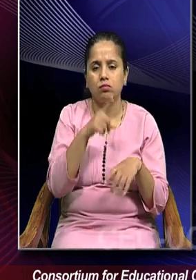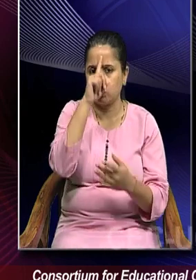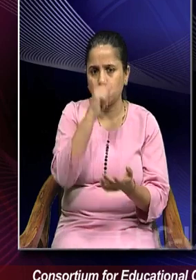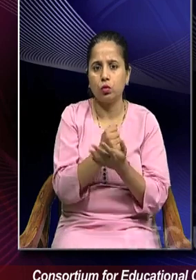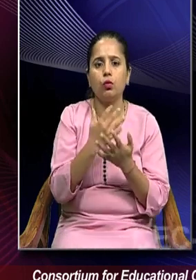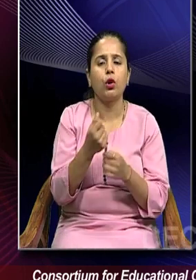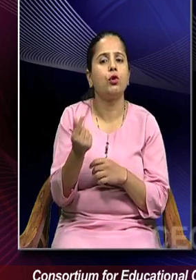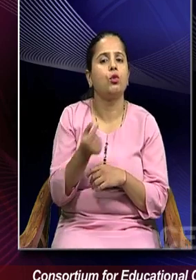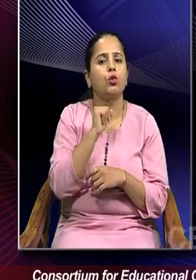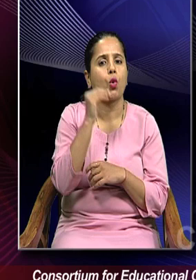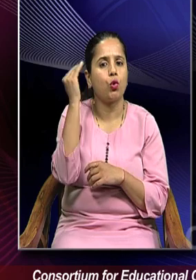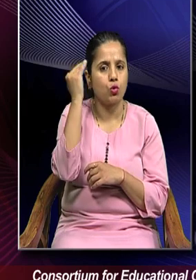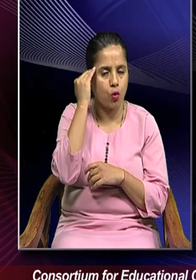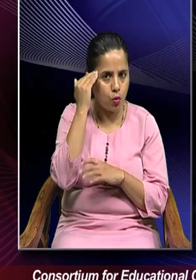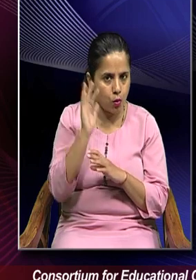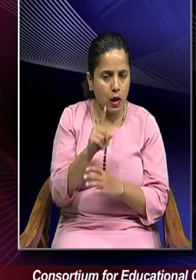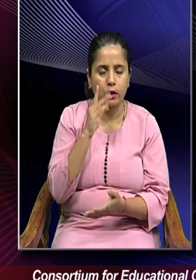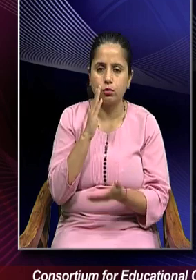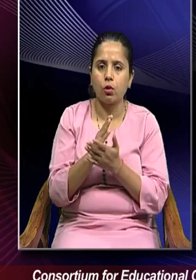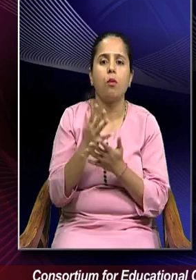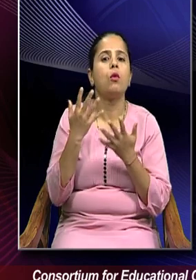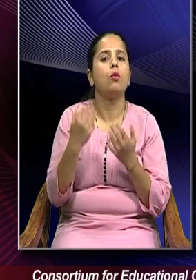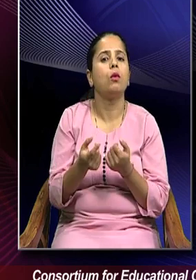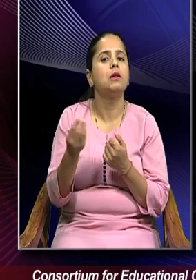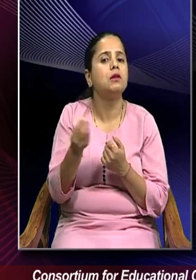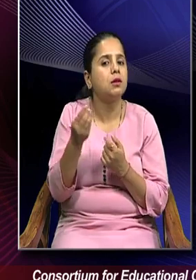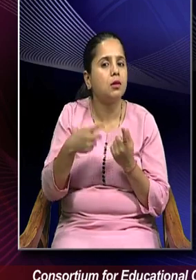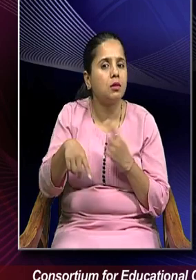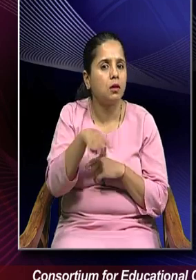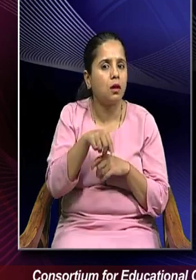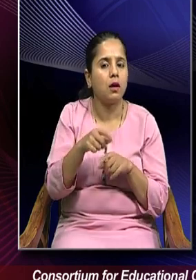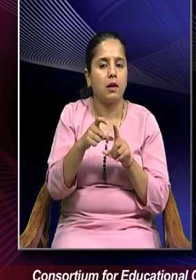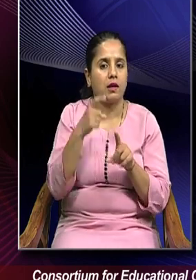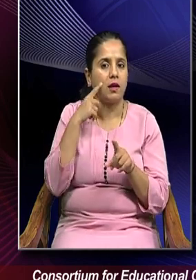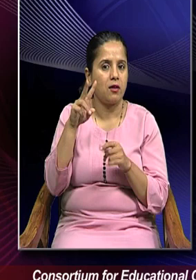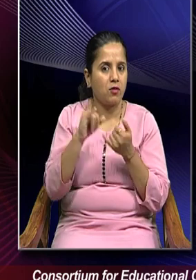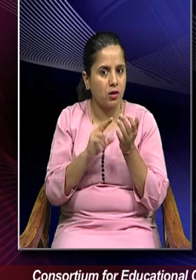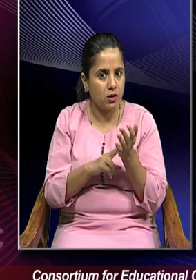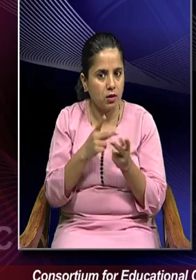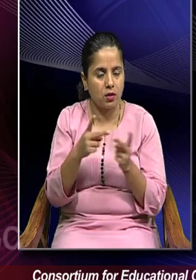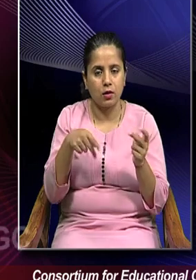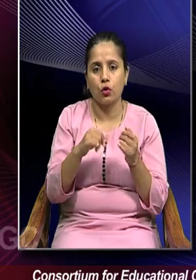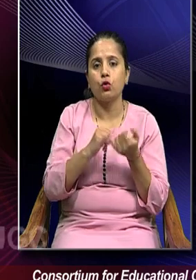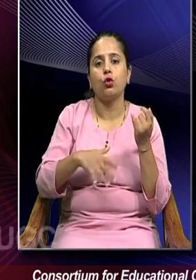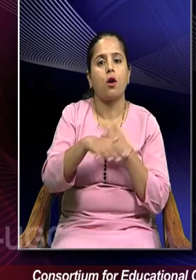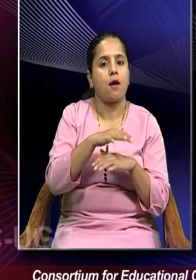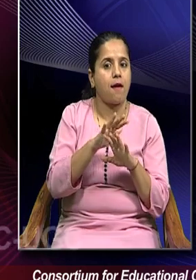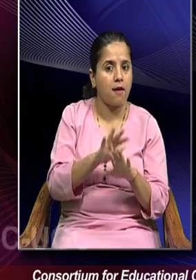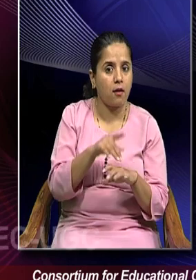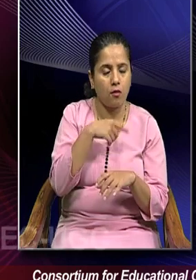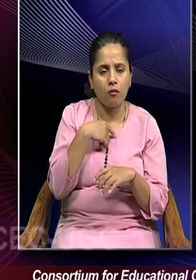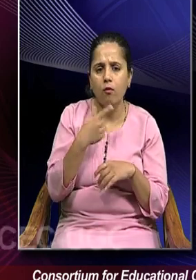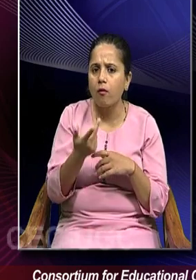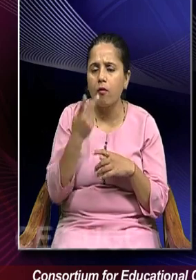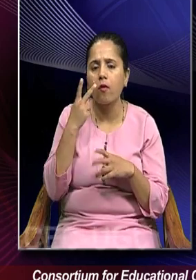to use his knowledge to stop such kind of divisions which are there in the society, and we find that